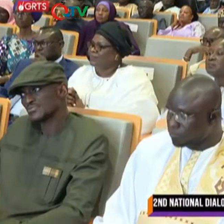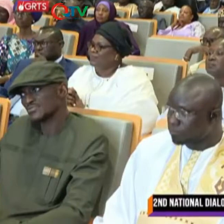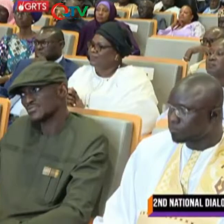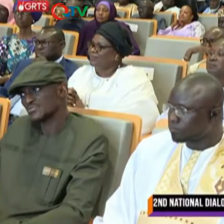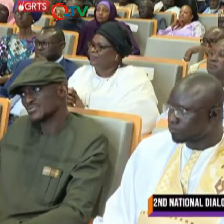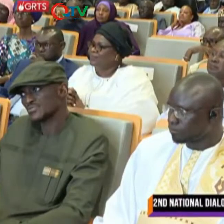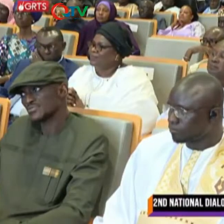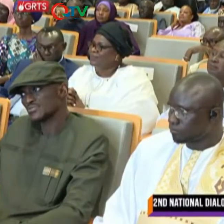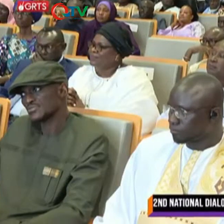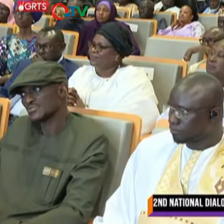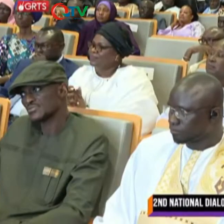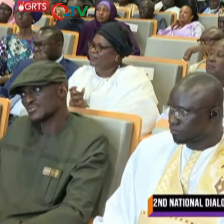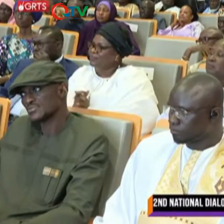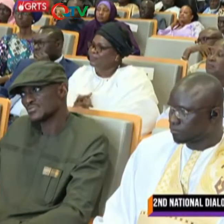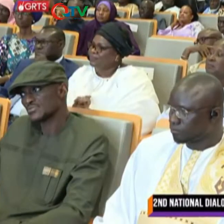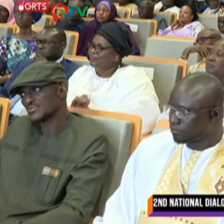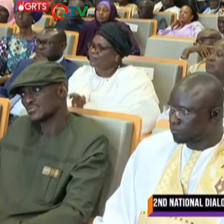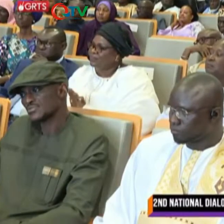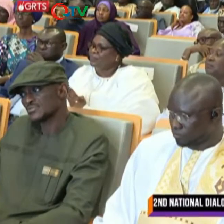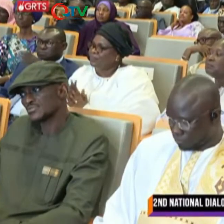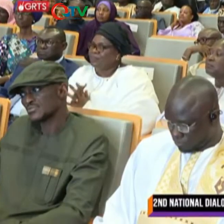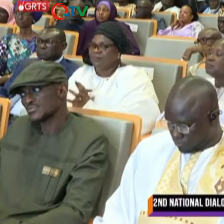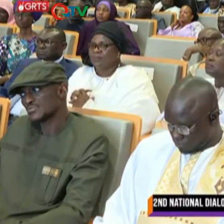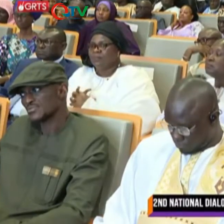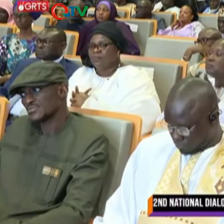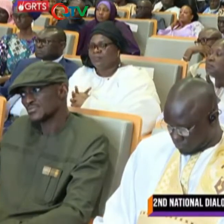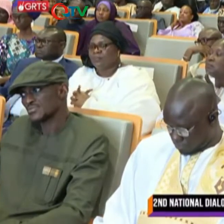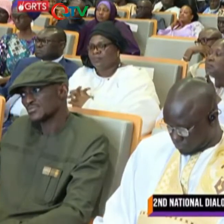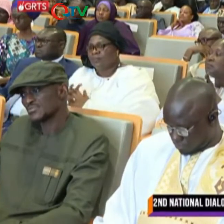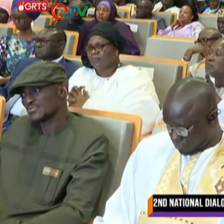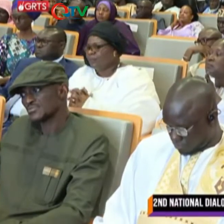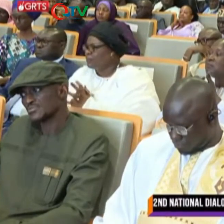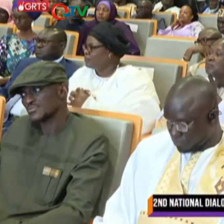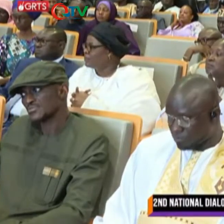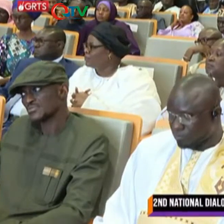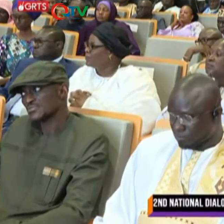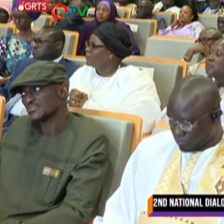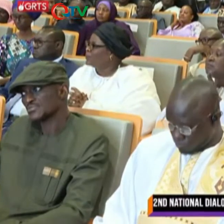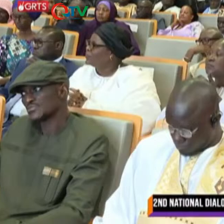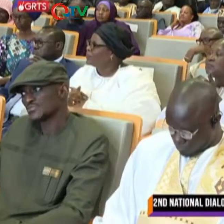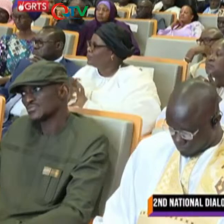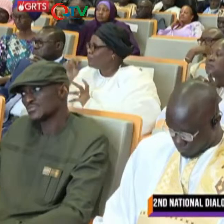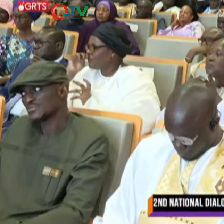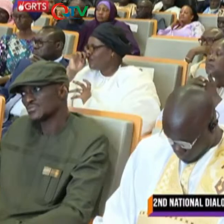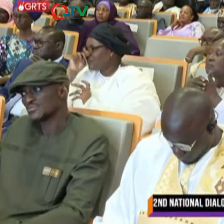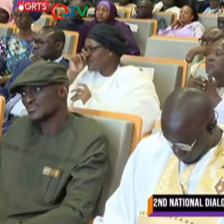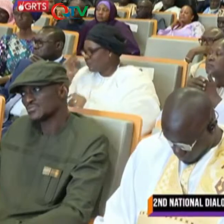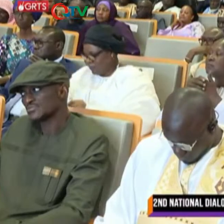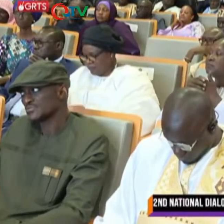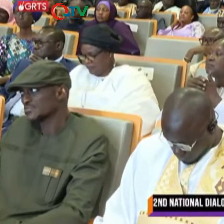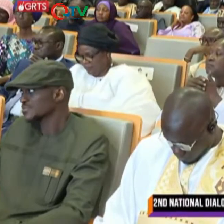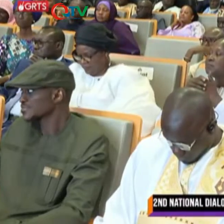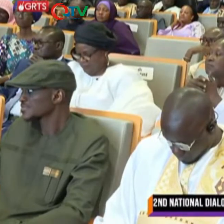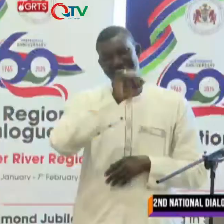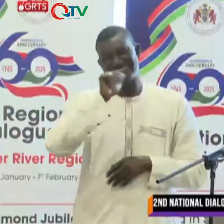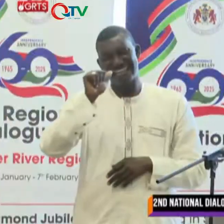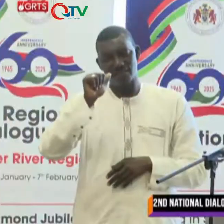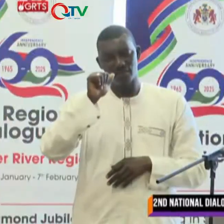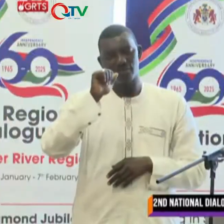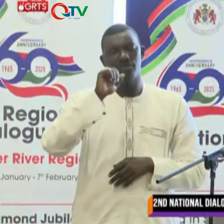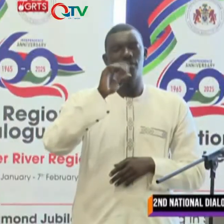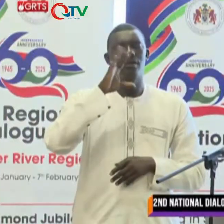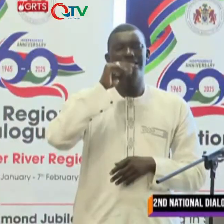Thank you, Honorable Fabakary Tombong Jatta, Speaker of the National Assembly of the Gambia. And as the House of representing the